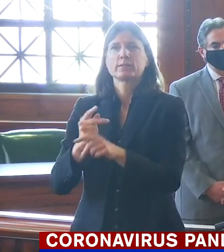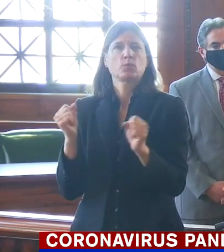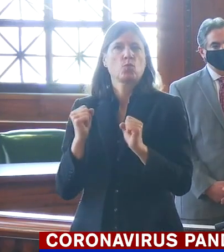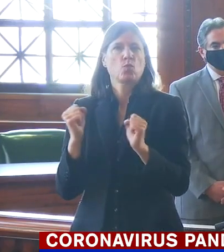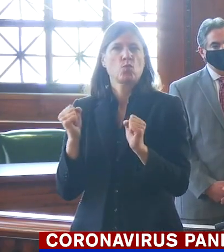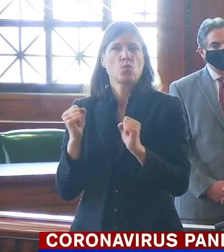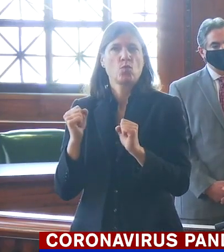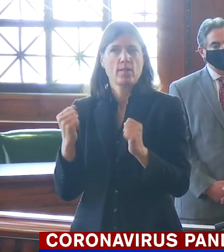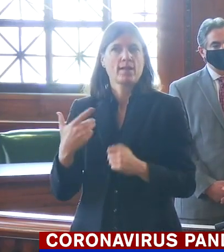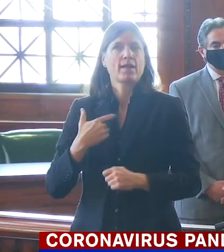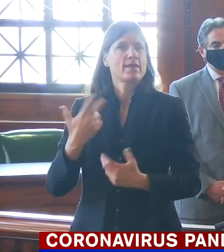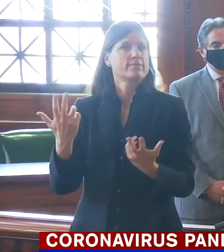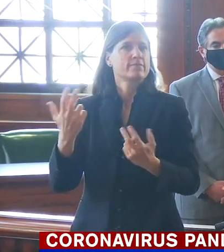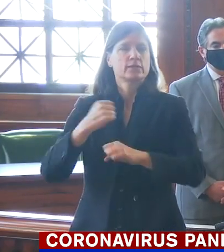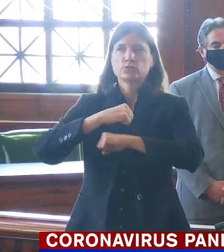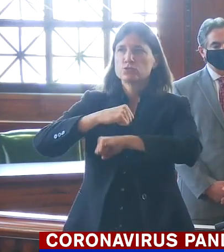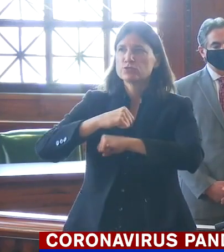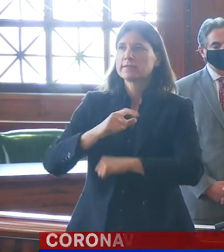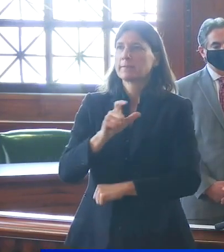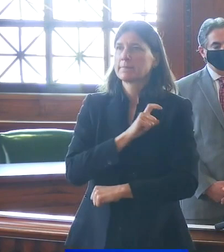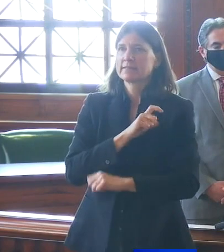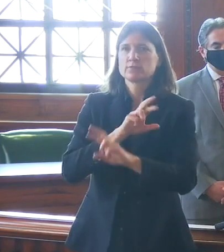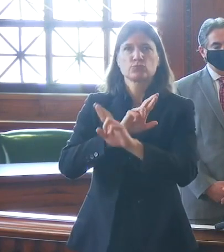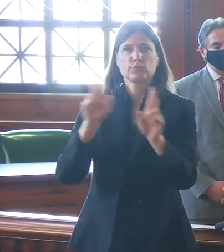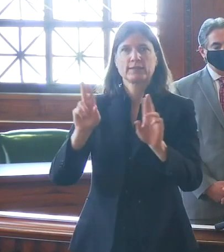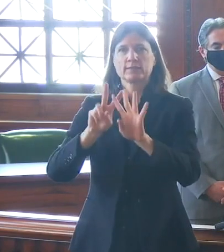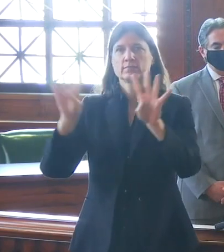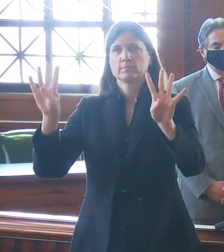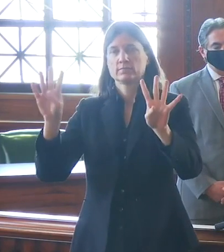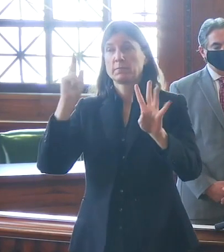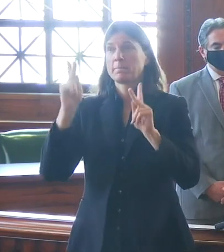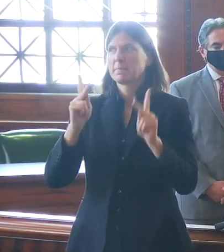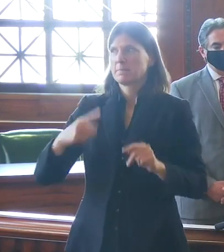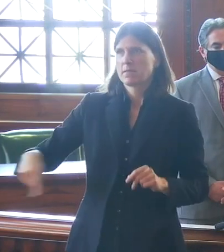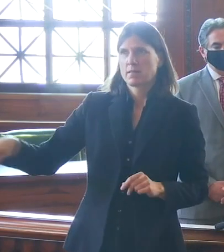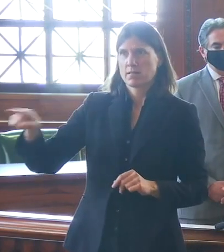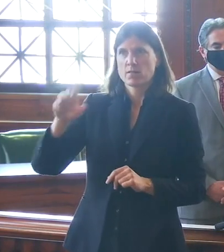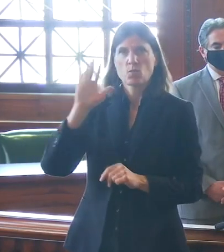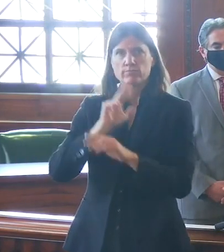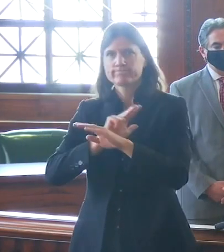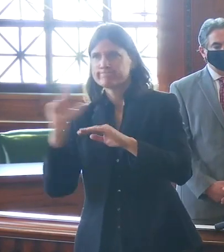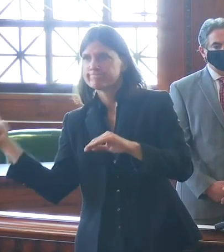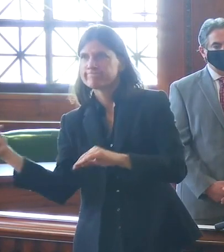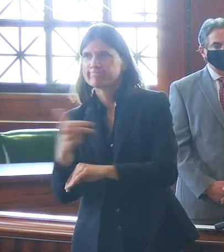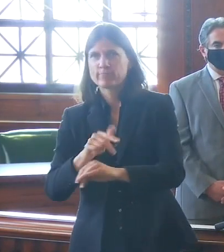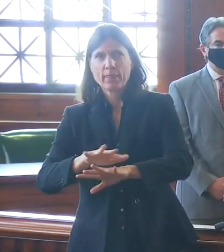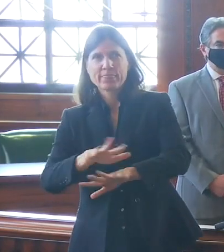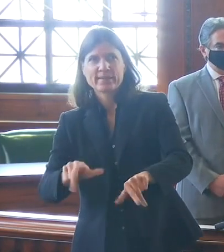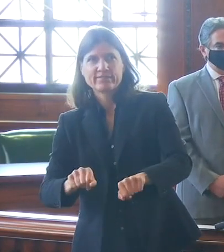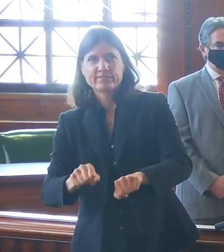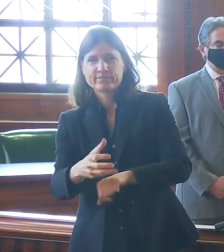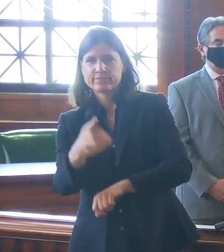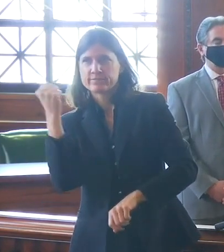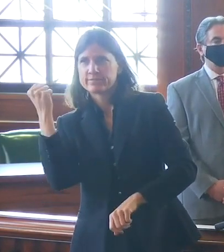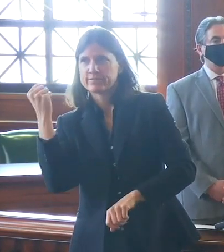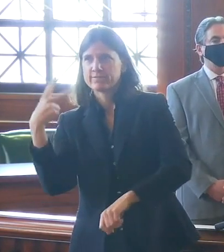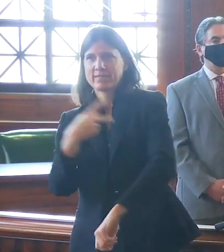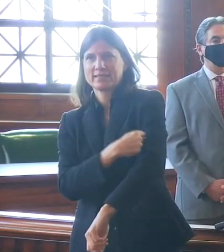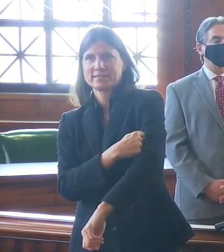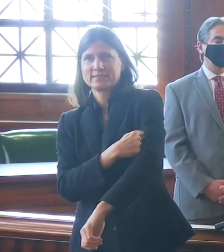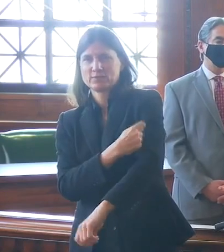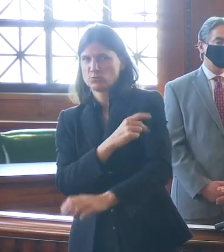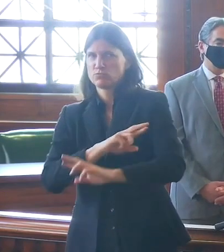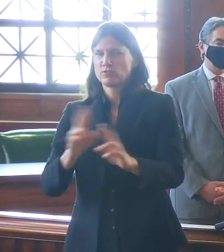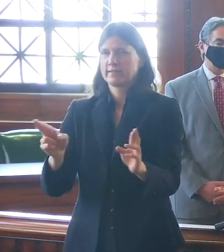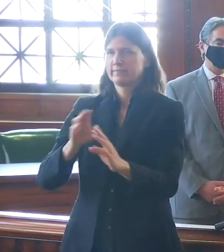Western Mass News they're planning strategically. We will be ready to begin vaccination of our colleagues within a couple days after